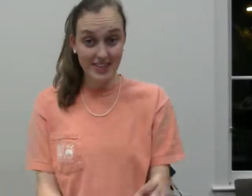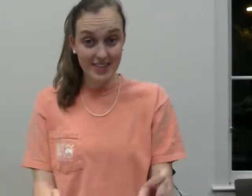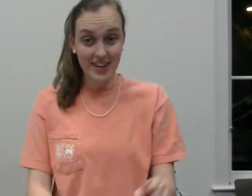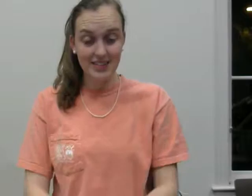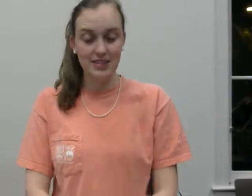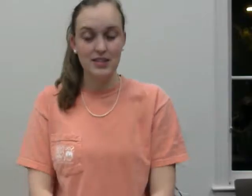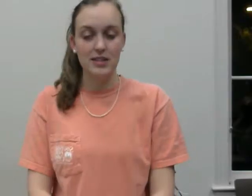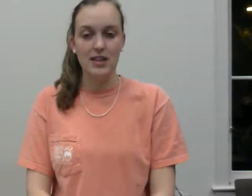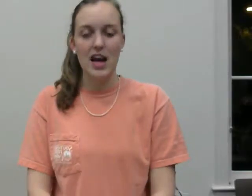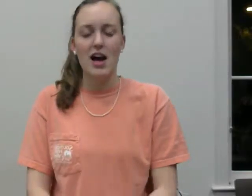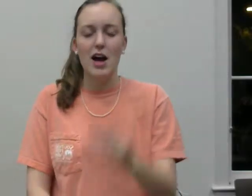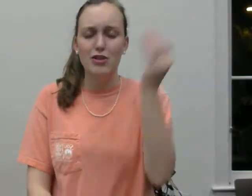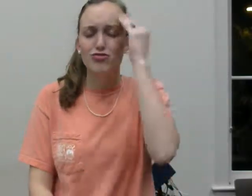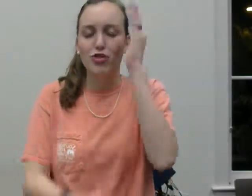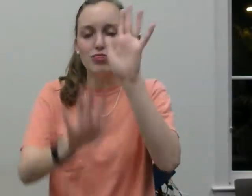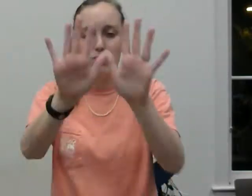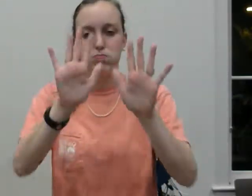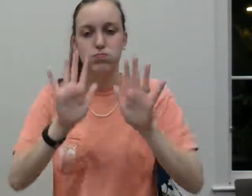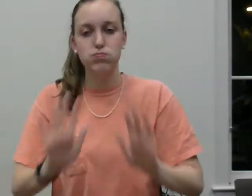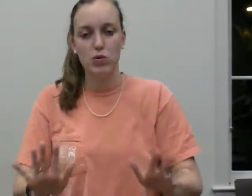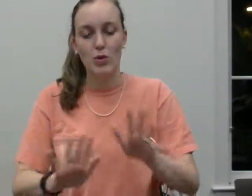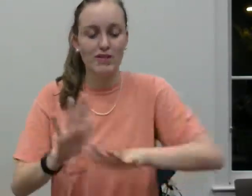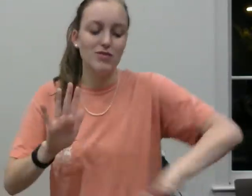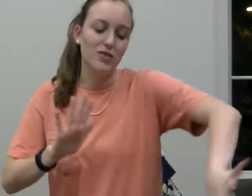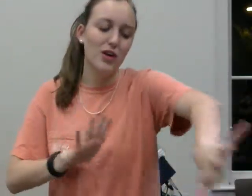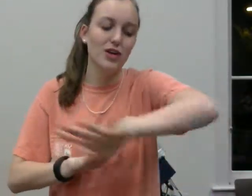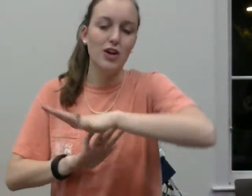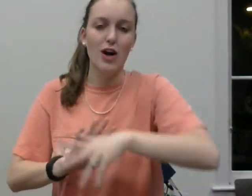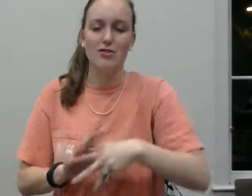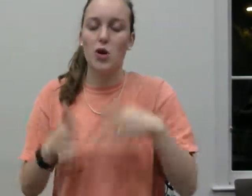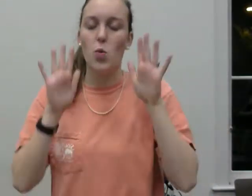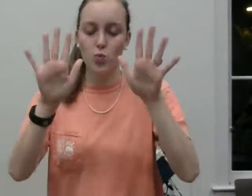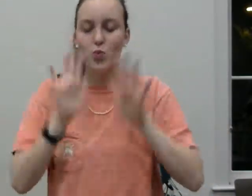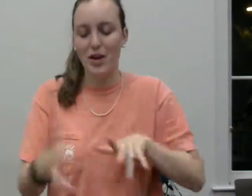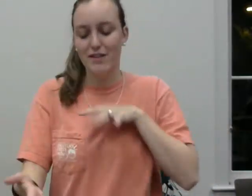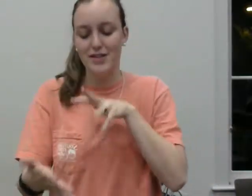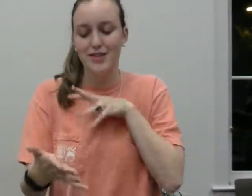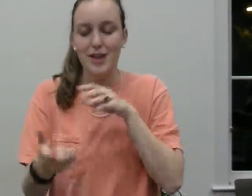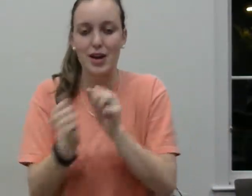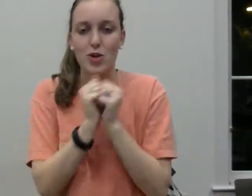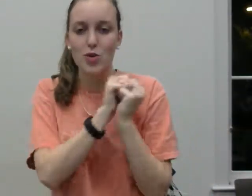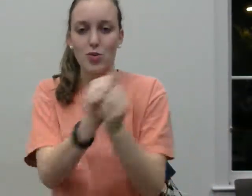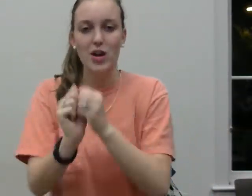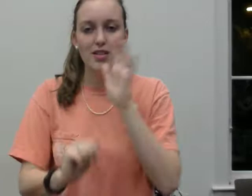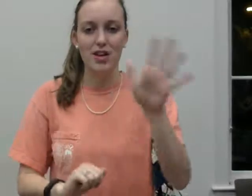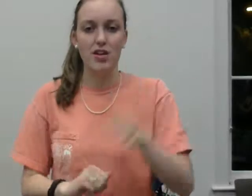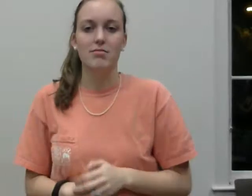you're going to do fantastic. It's been great studying with you. Keep it real. Deuces. Are